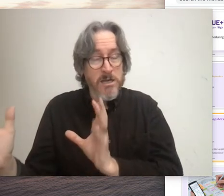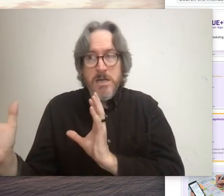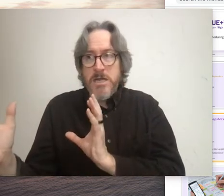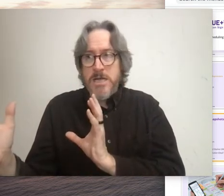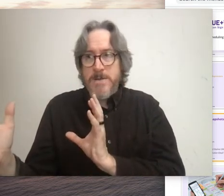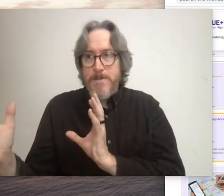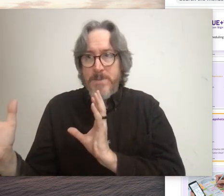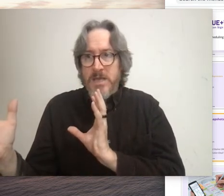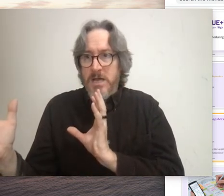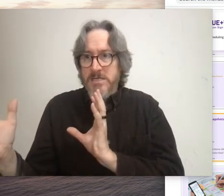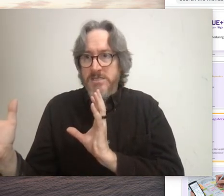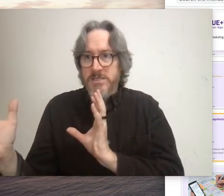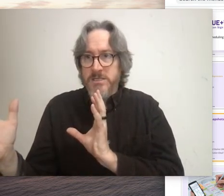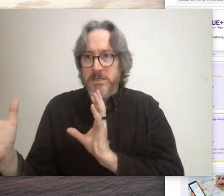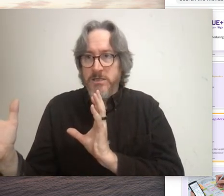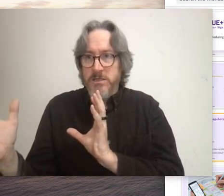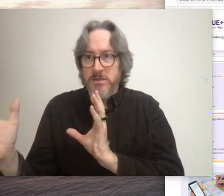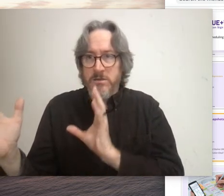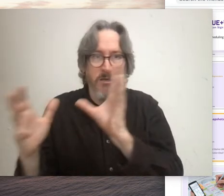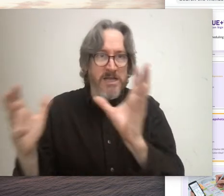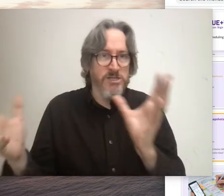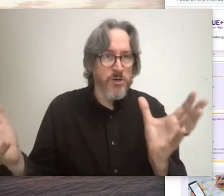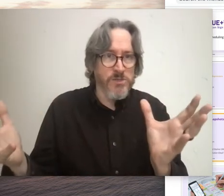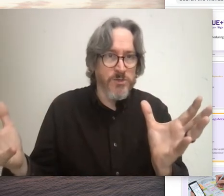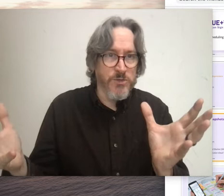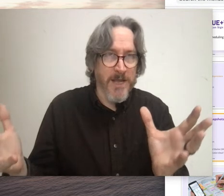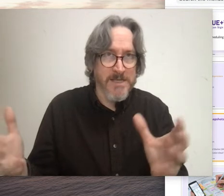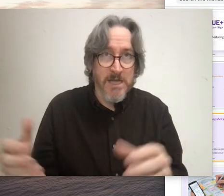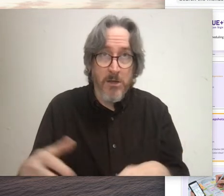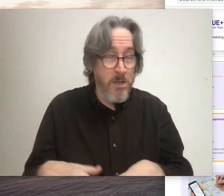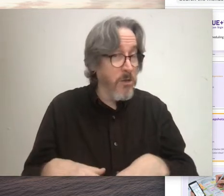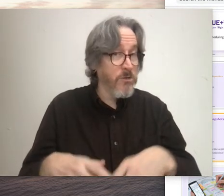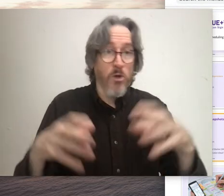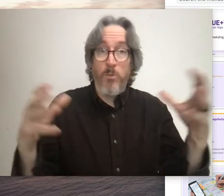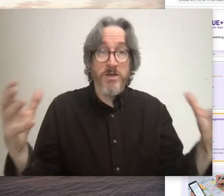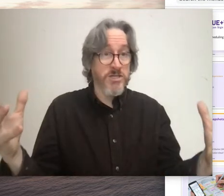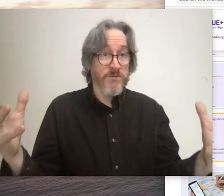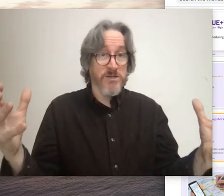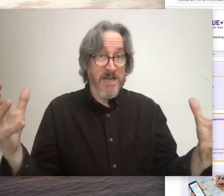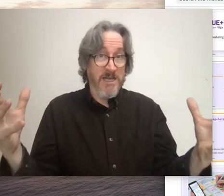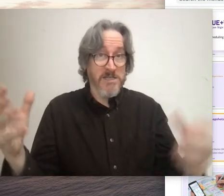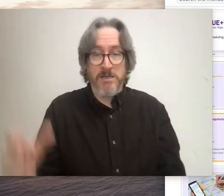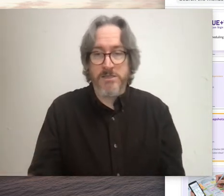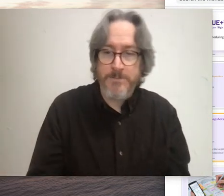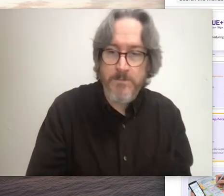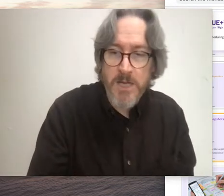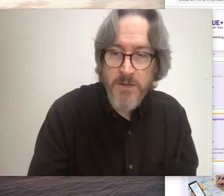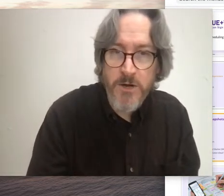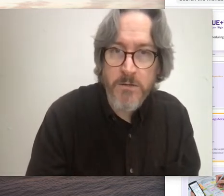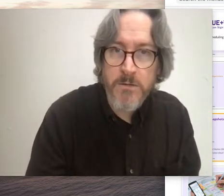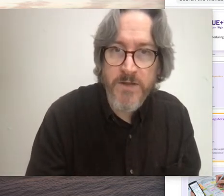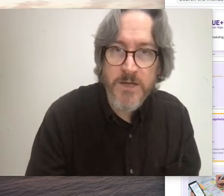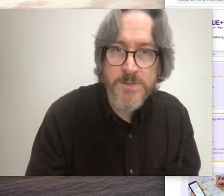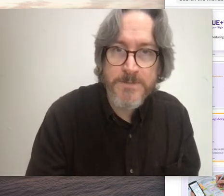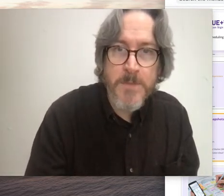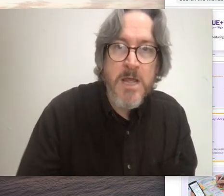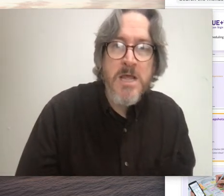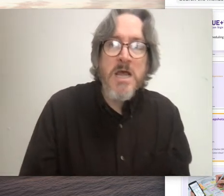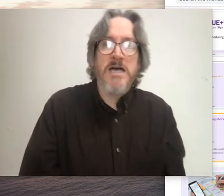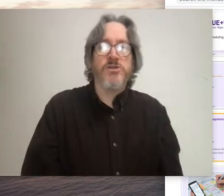sign, because, as you notice with True ASL, there's a whole bunch of different signing styles in their